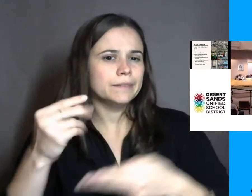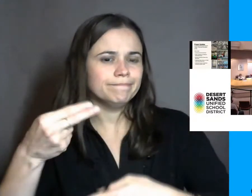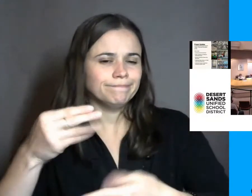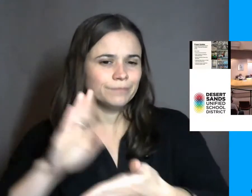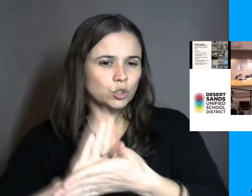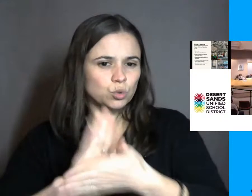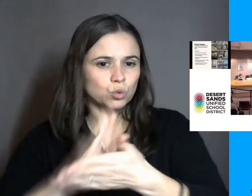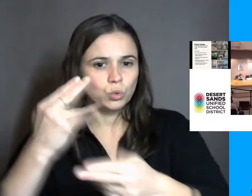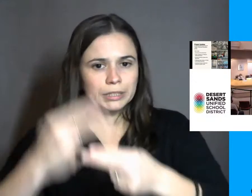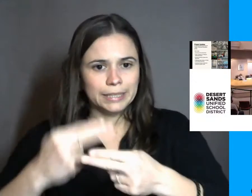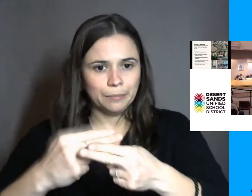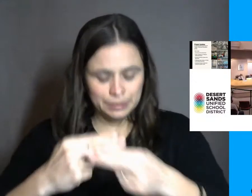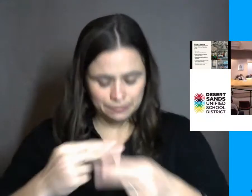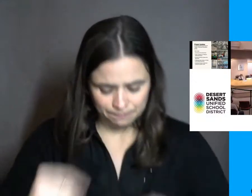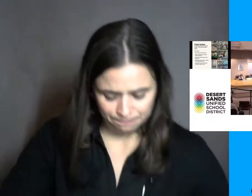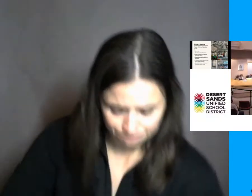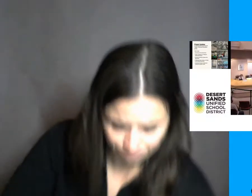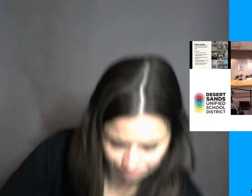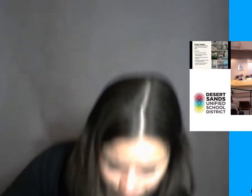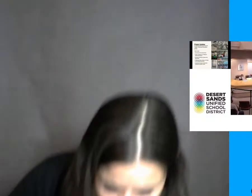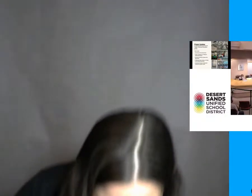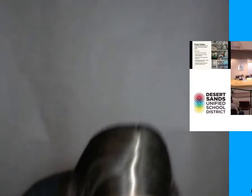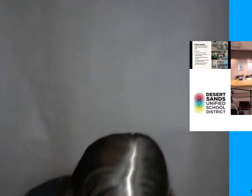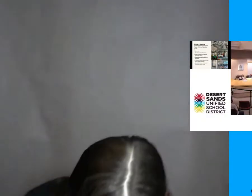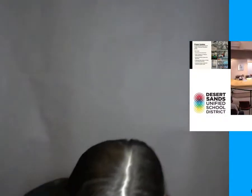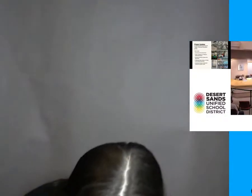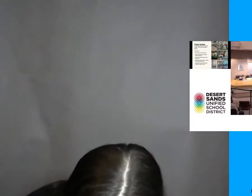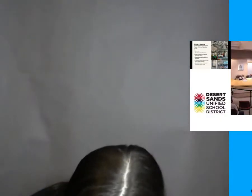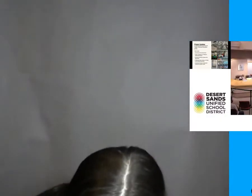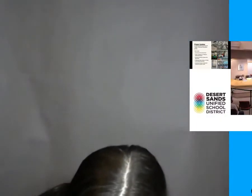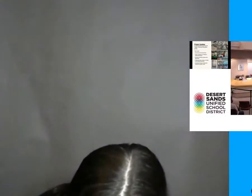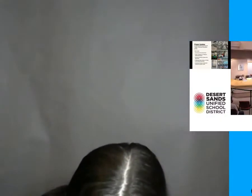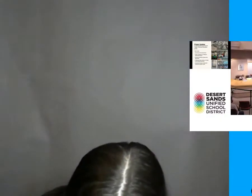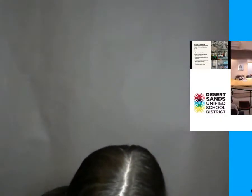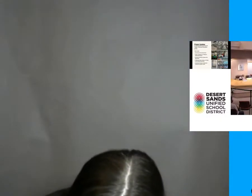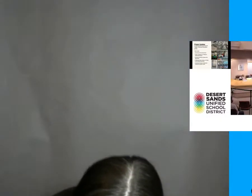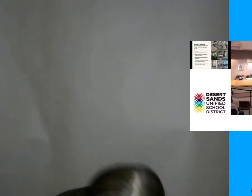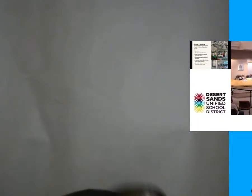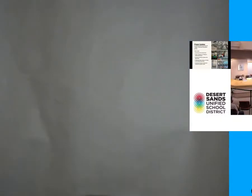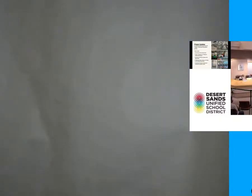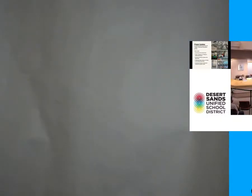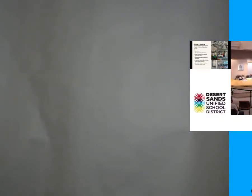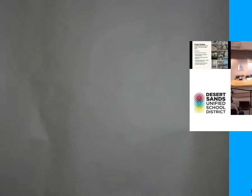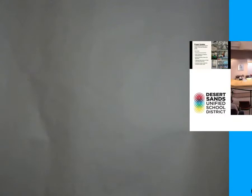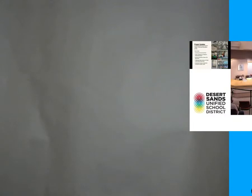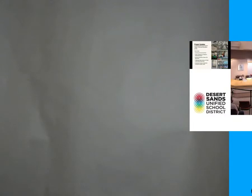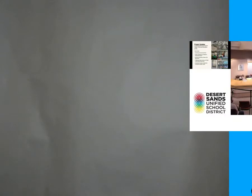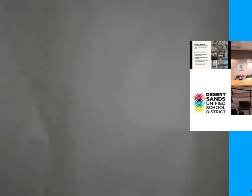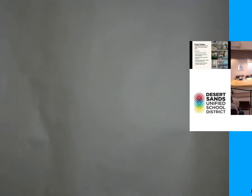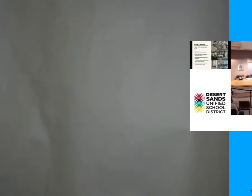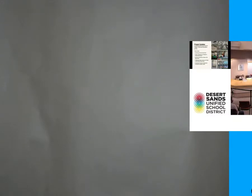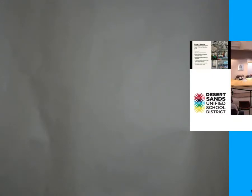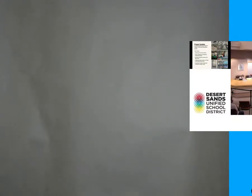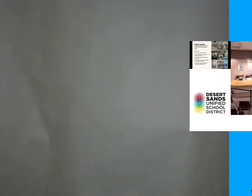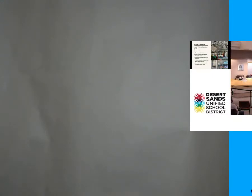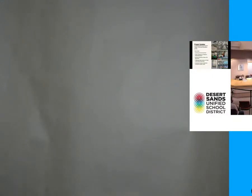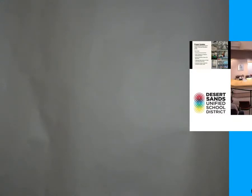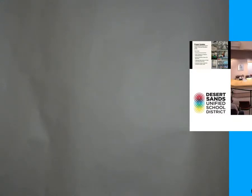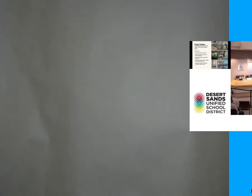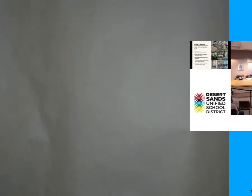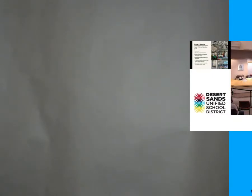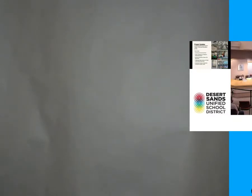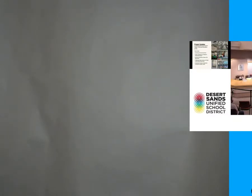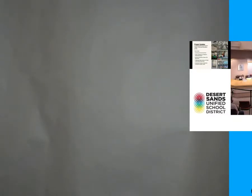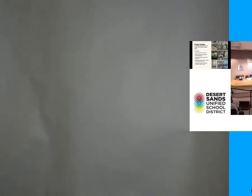at Amistad High School and enhancing that. The agricultural business at Shadow Hills and providing a facility where they can